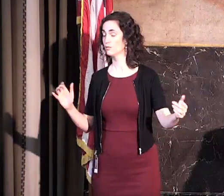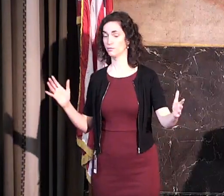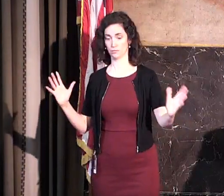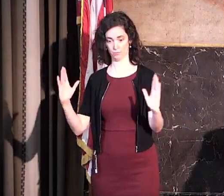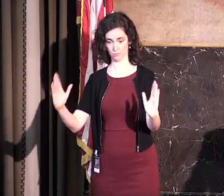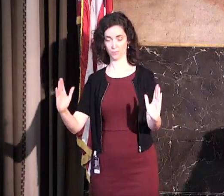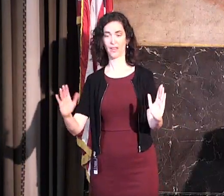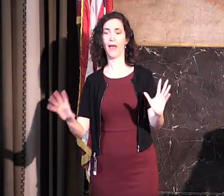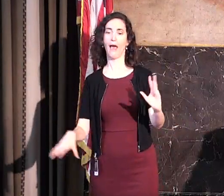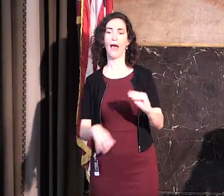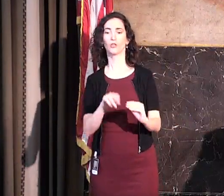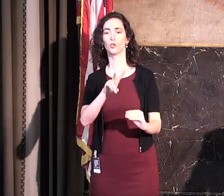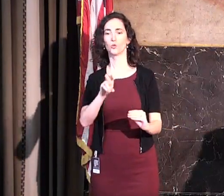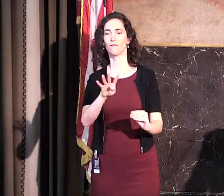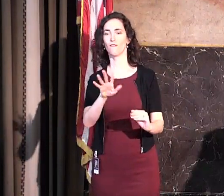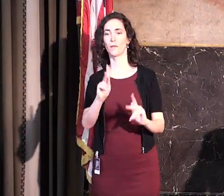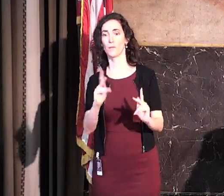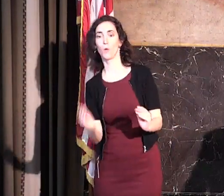during that time.